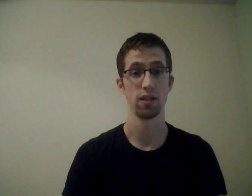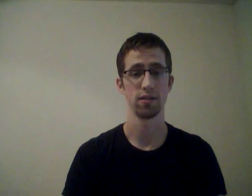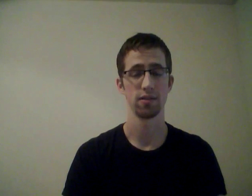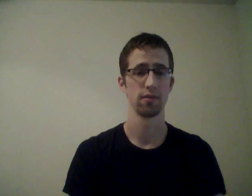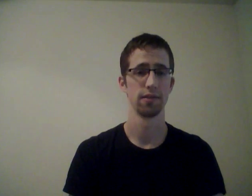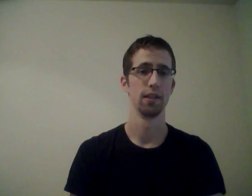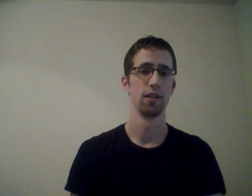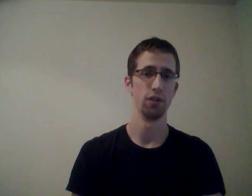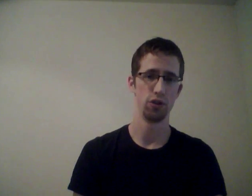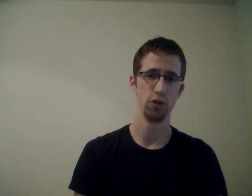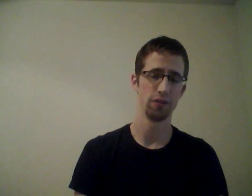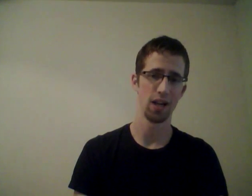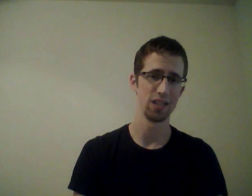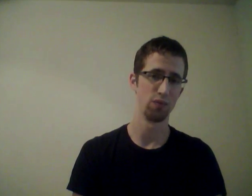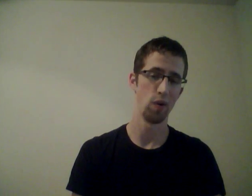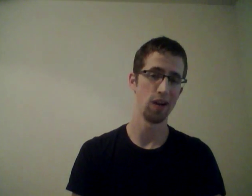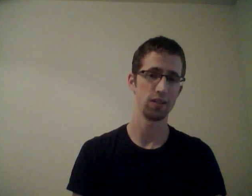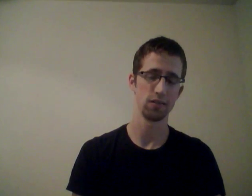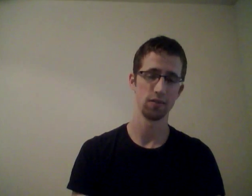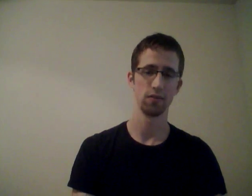What? There's 2 different kinds of what.